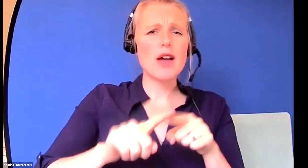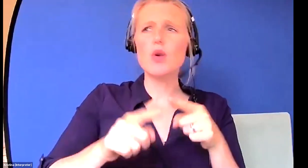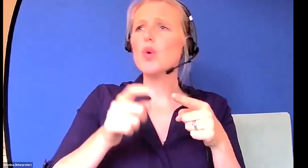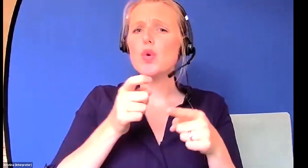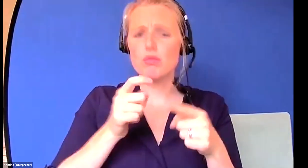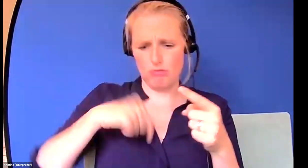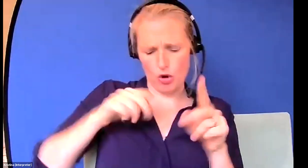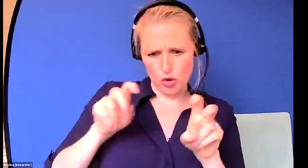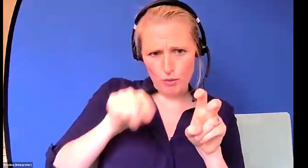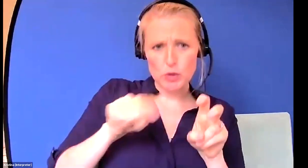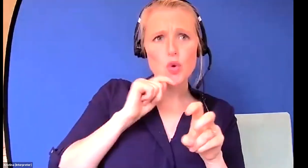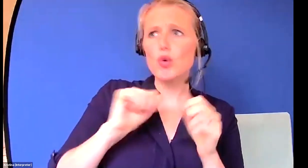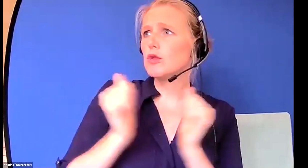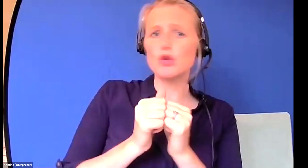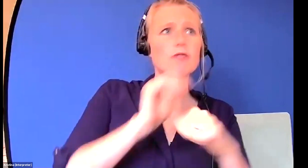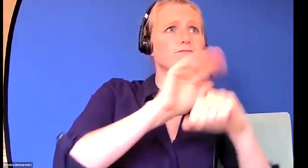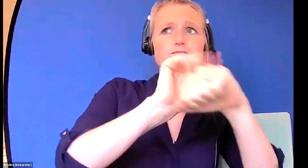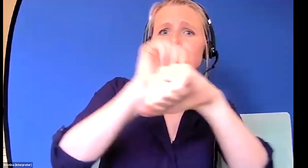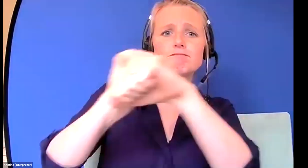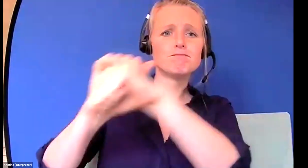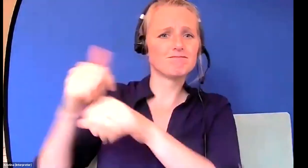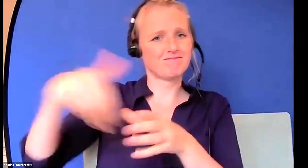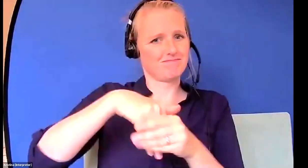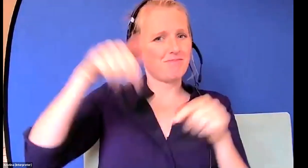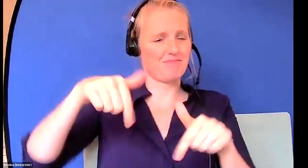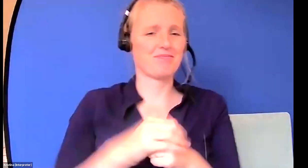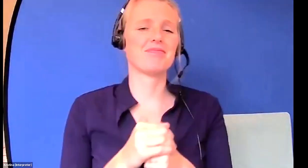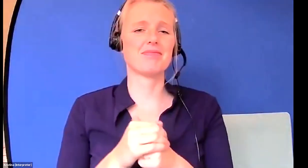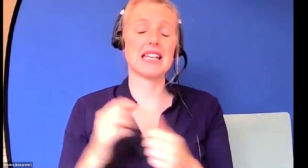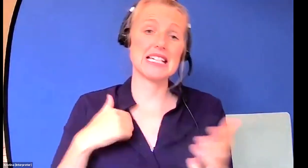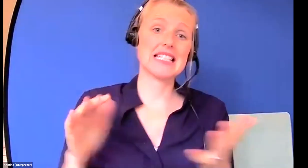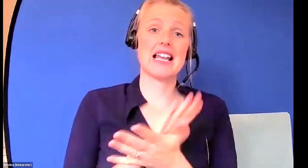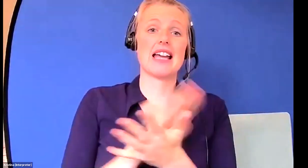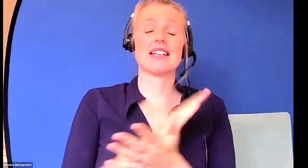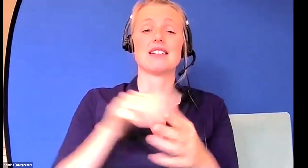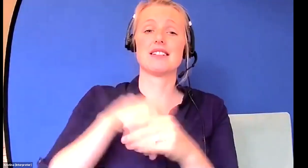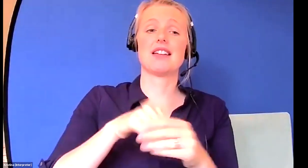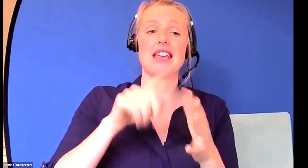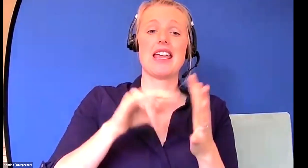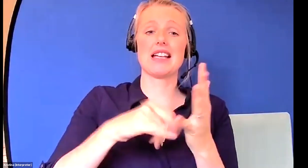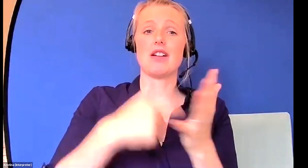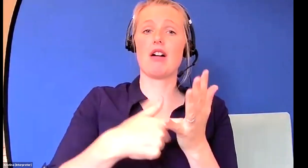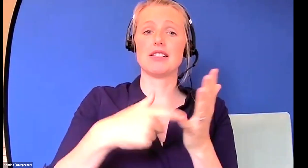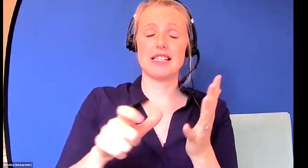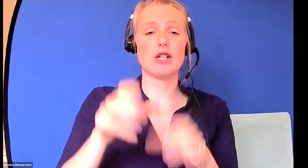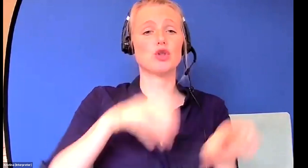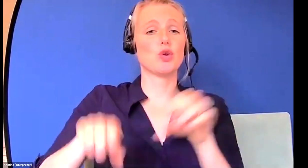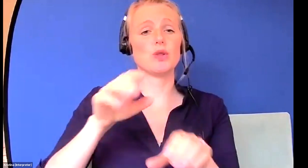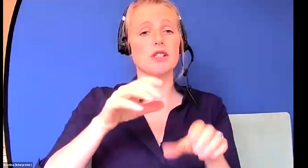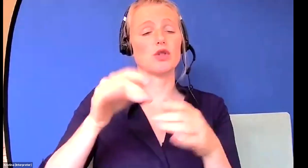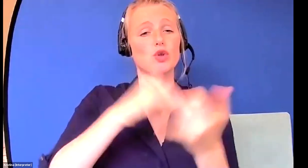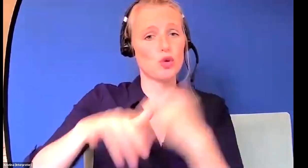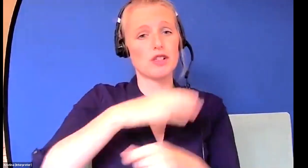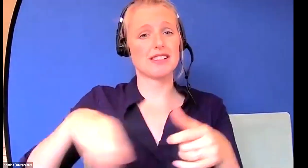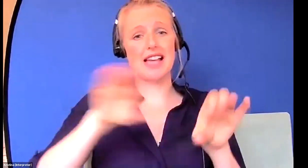that we're looking at. So we're very delighted to be part of the ESRC Festival of Social Sciences, and our